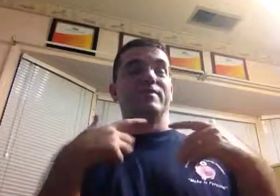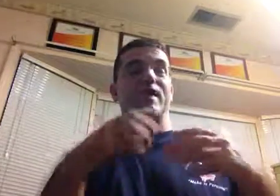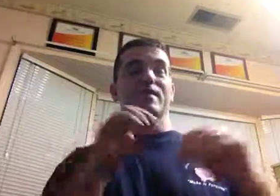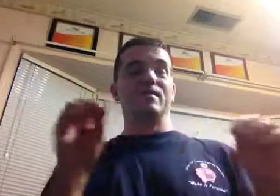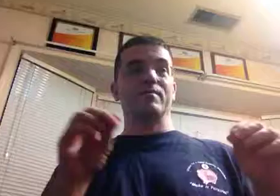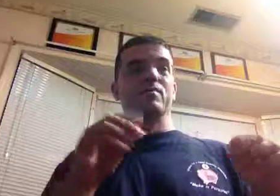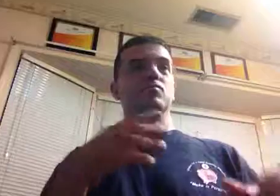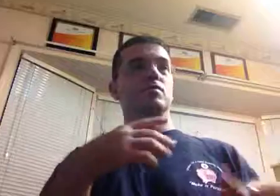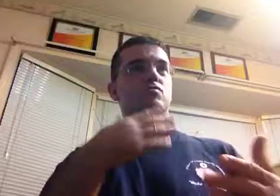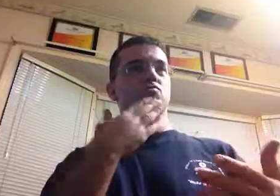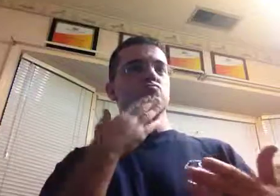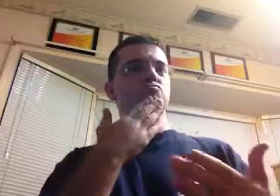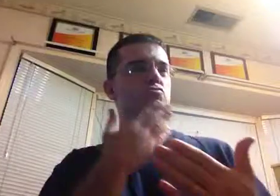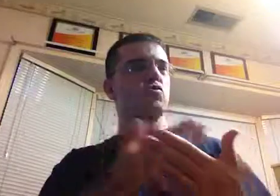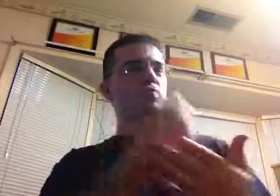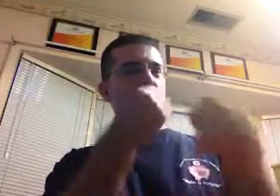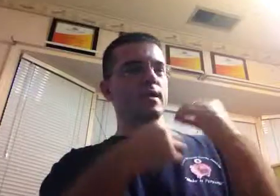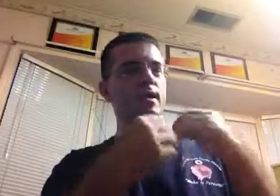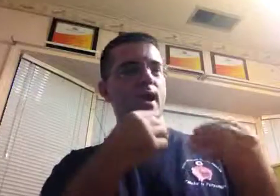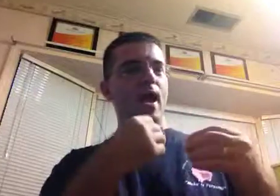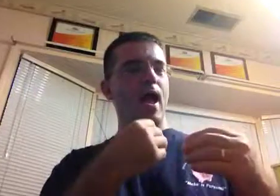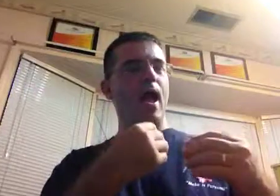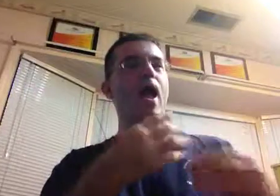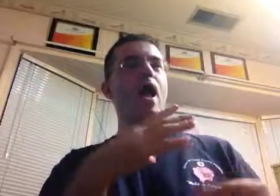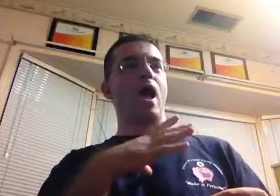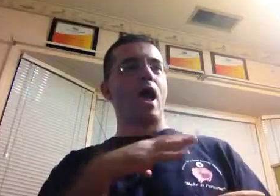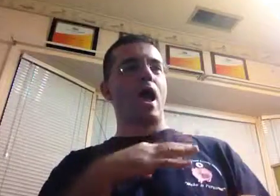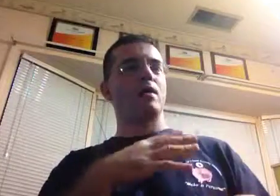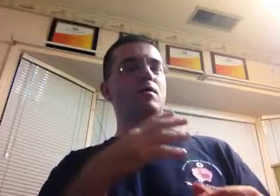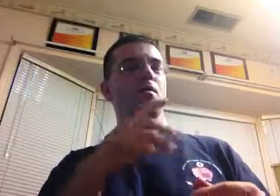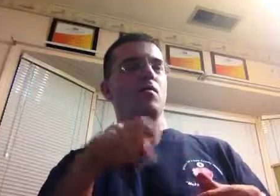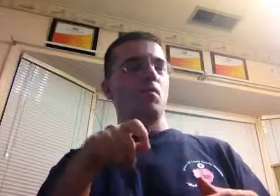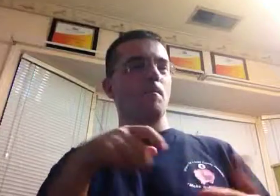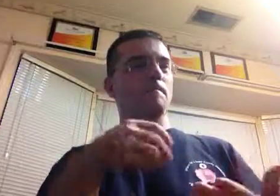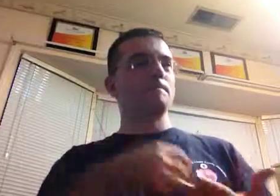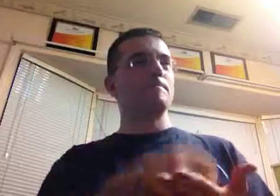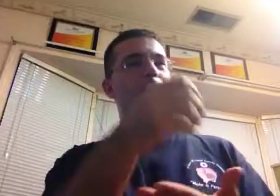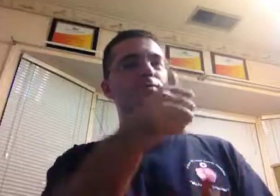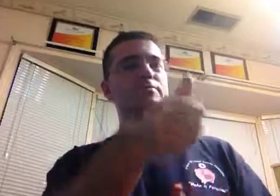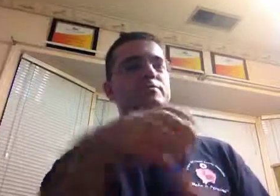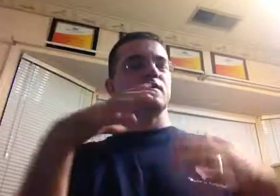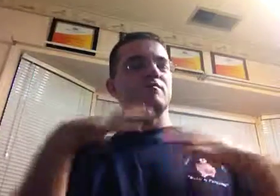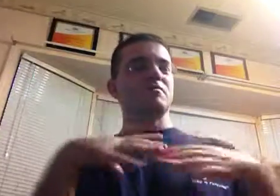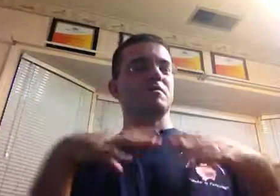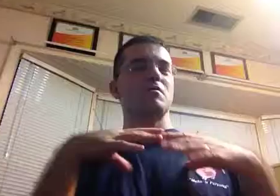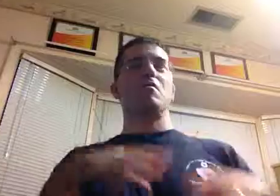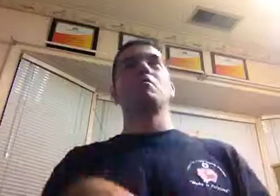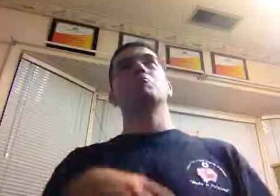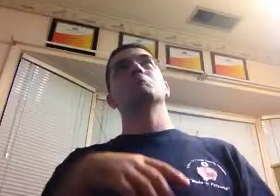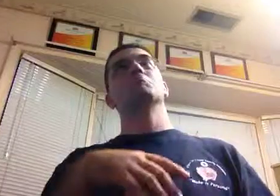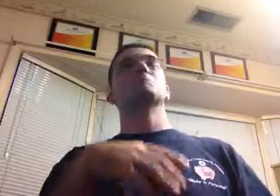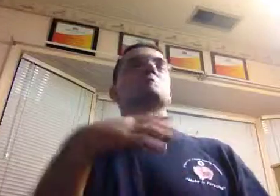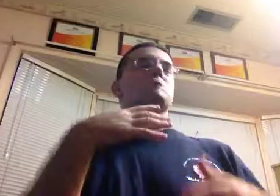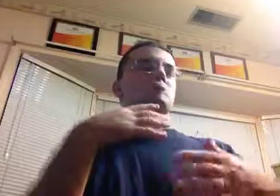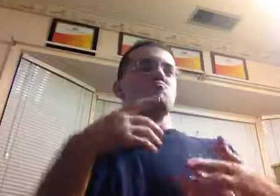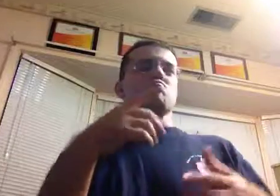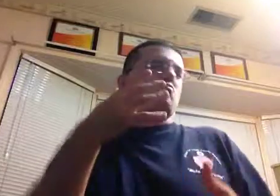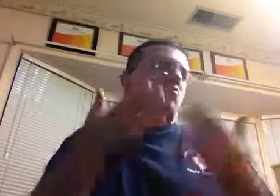have a nice meal, and you need to buy yourself some clothes or something, whatever it is that makes you feel new and great and that kind of